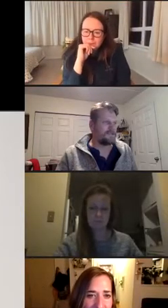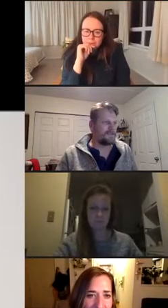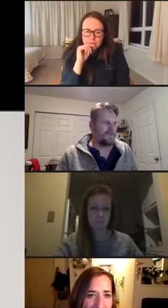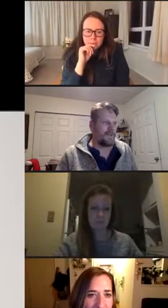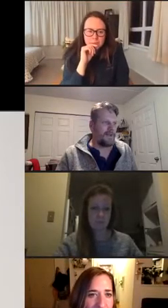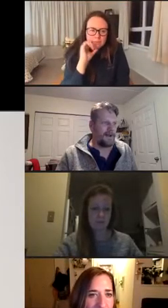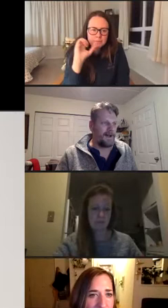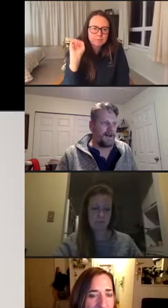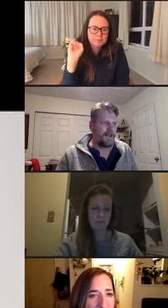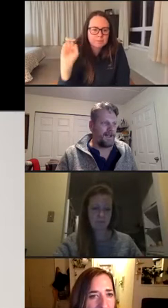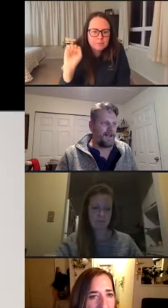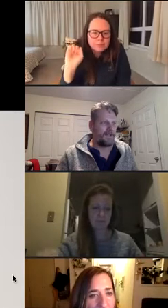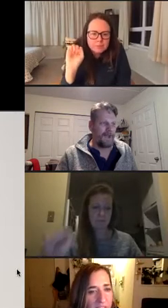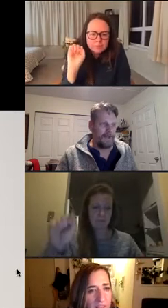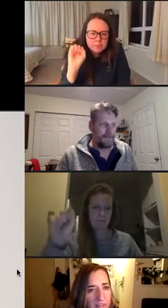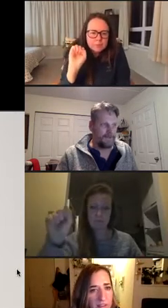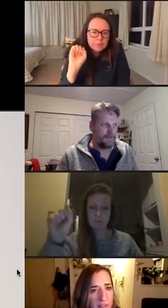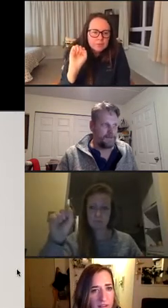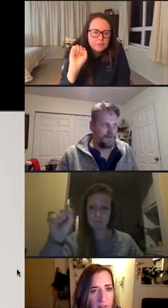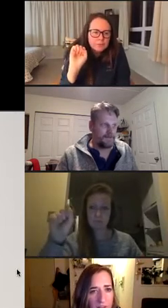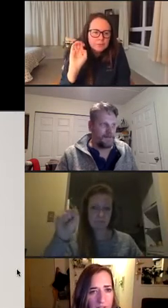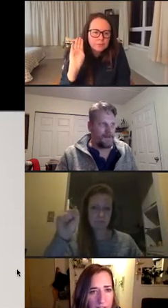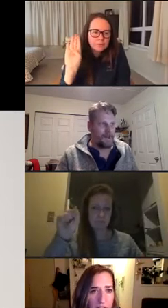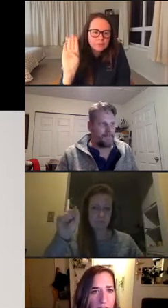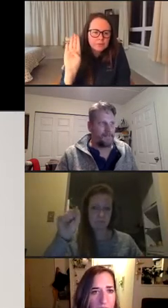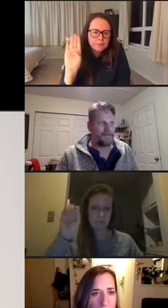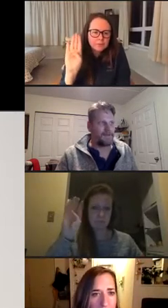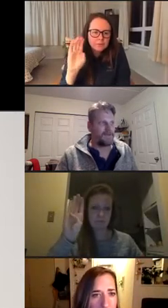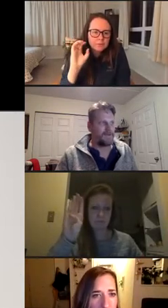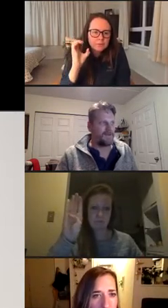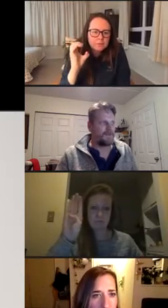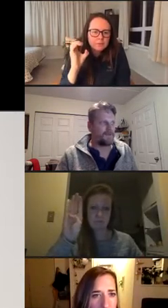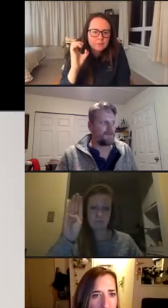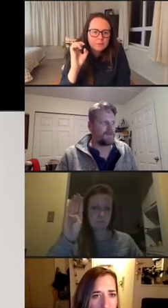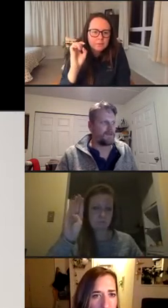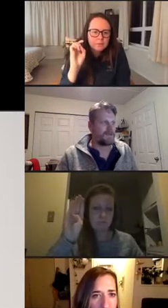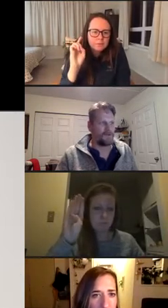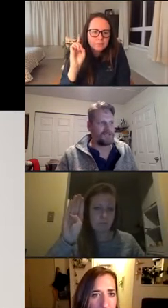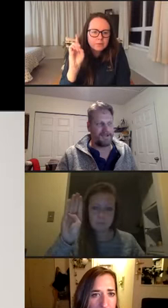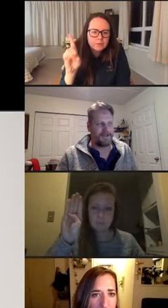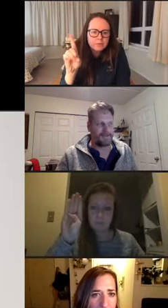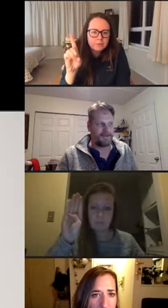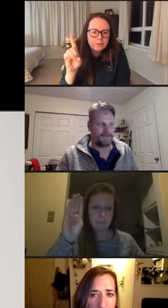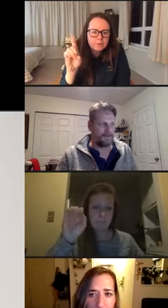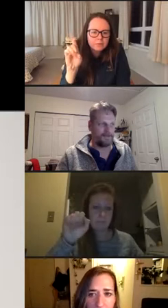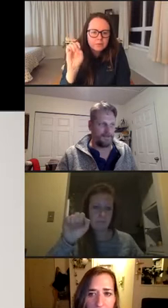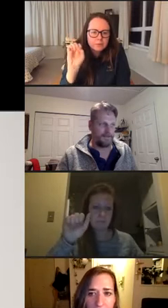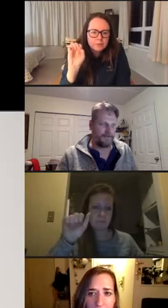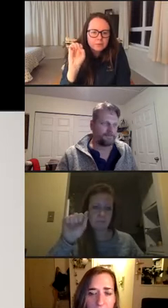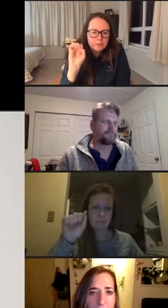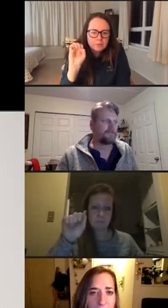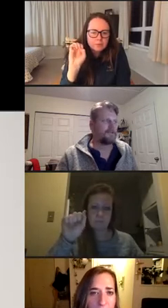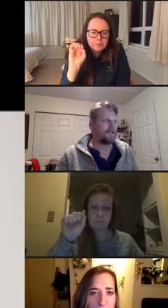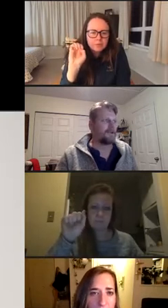so this is the one that I grabbed. And this one, you're right. They don't put any motion in the X on this alphabet.